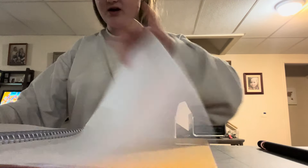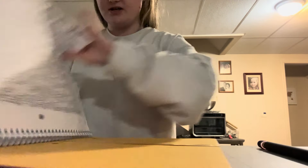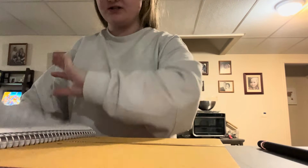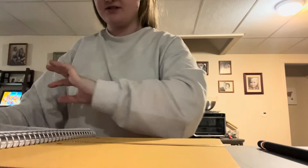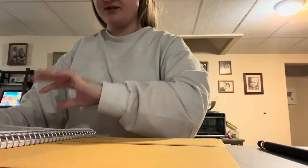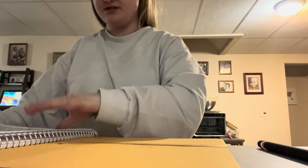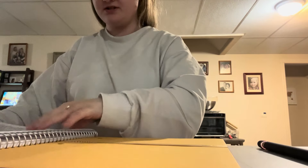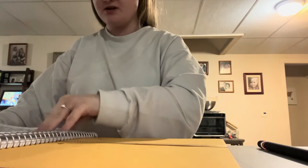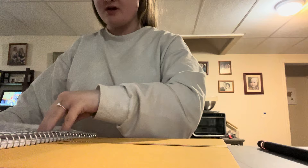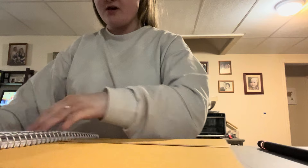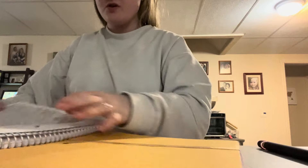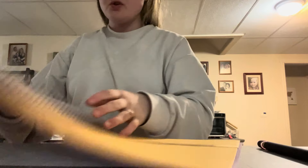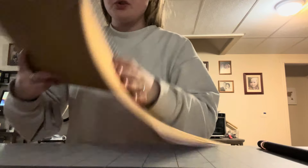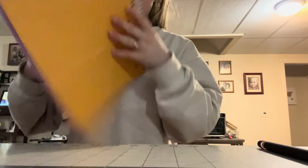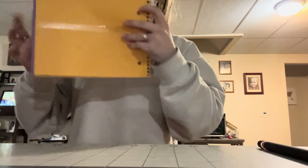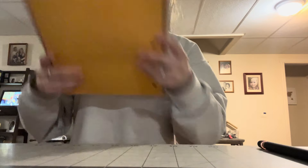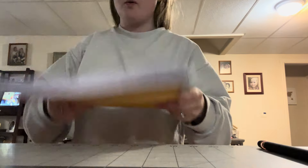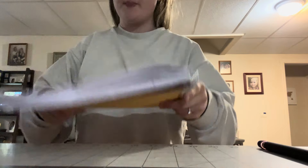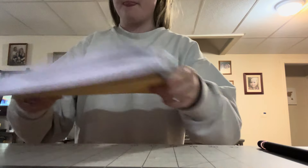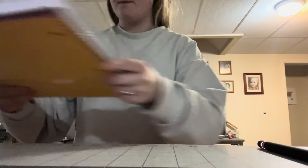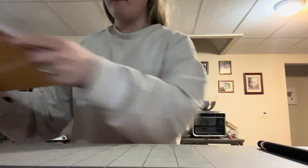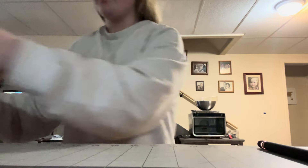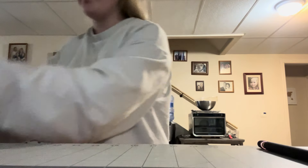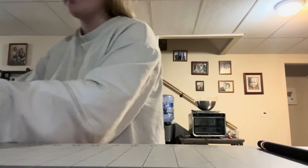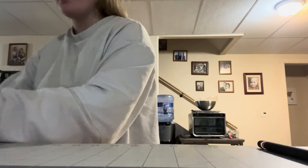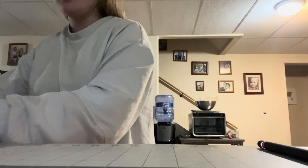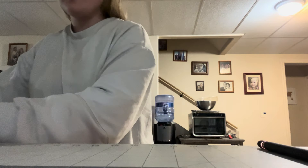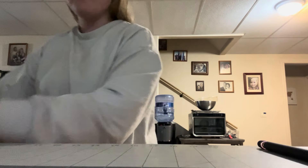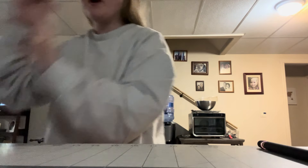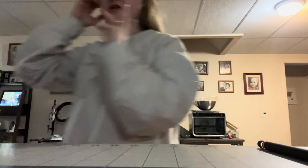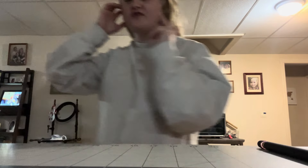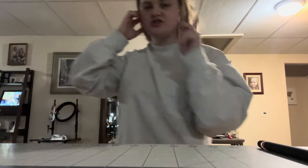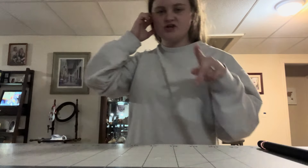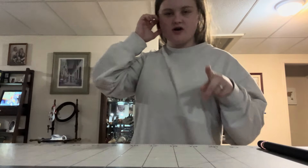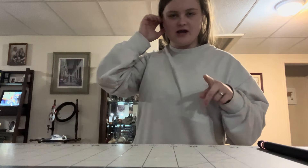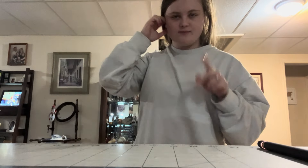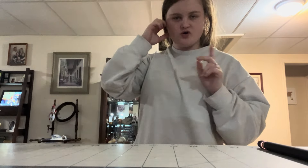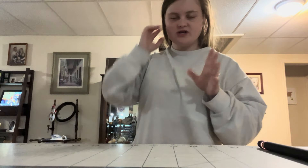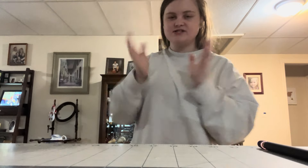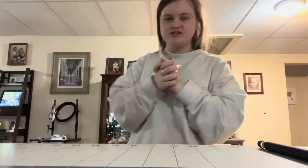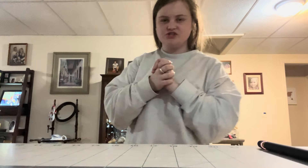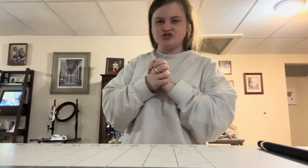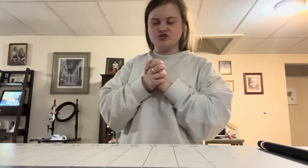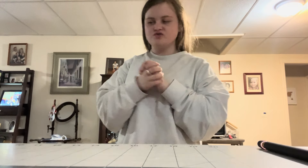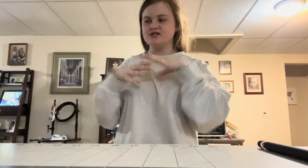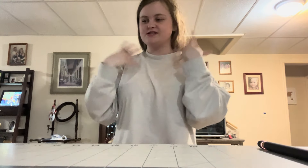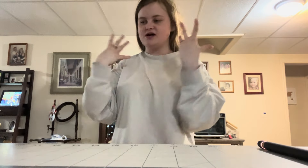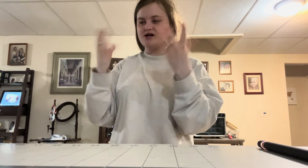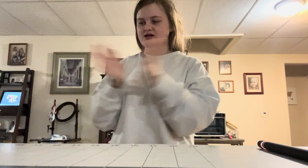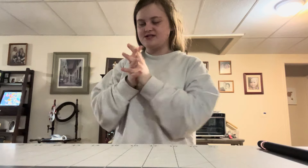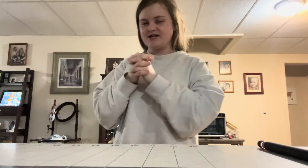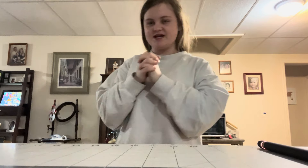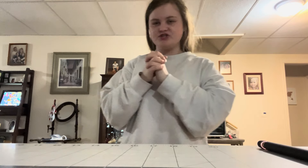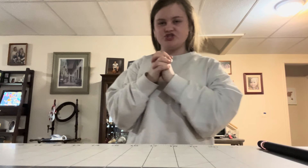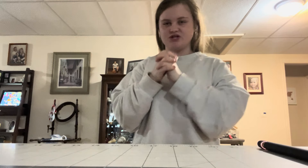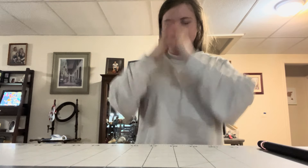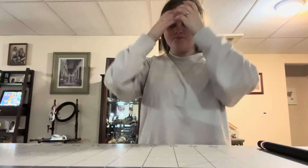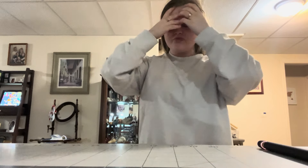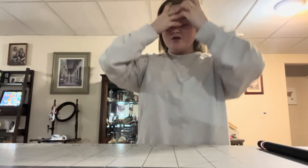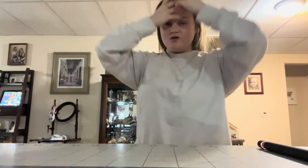And so the very first song I'm going to sing to you is a dedication